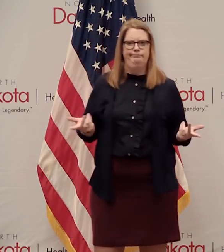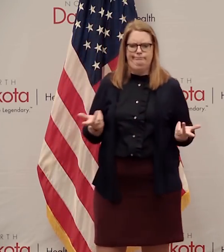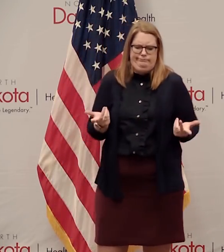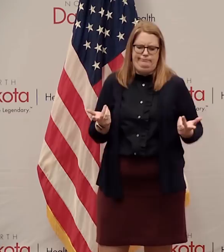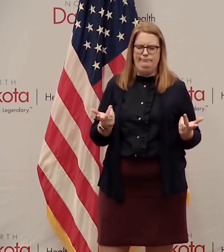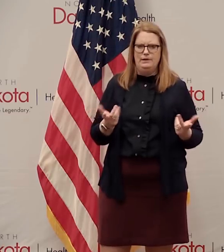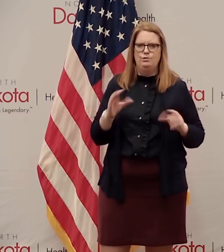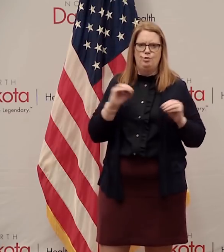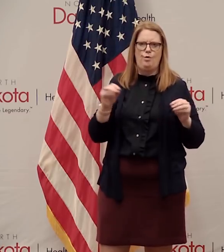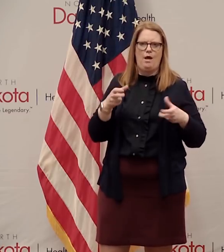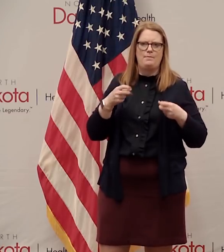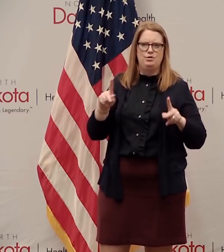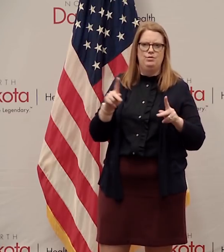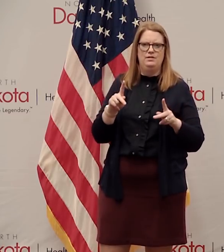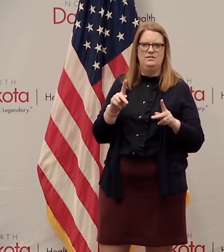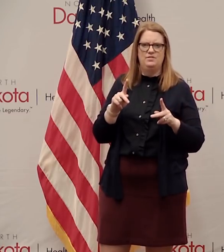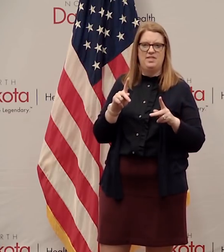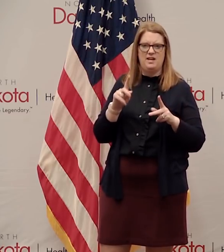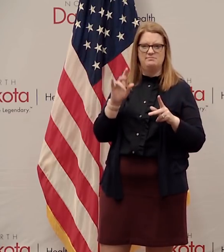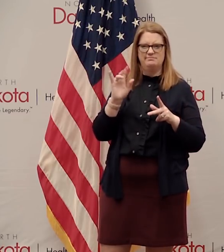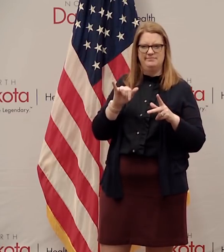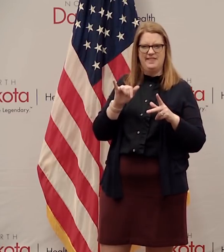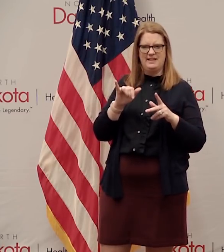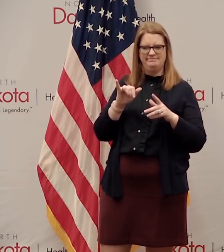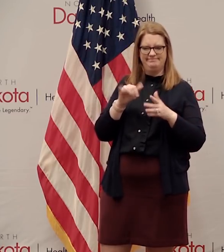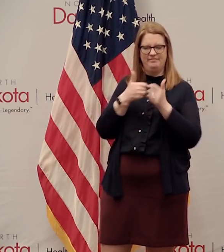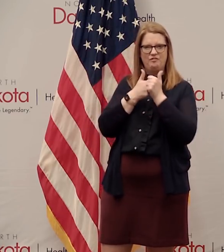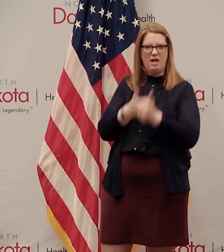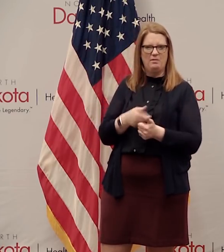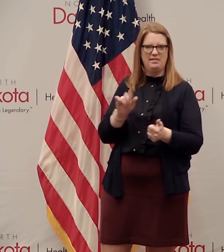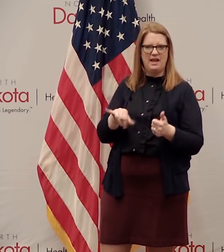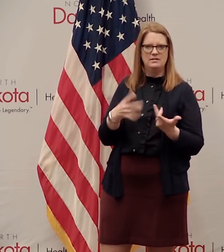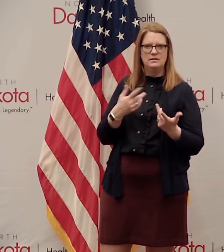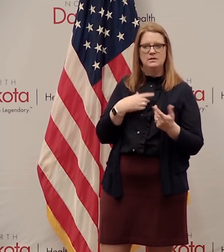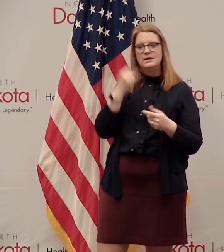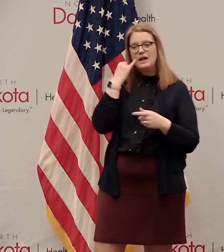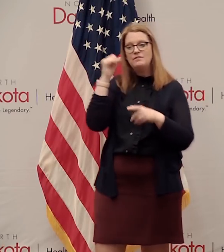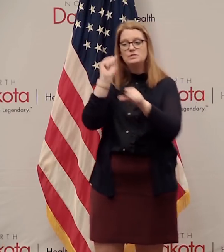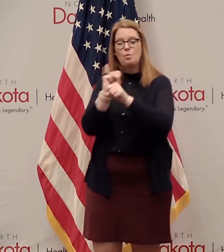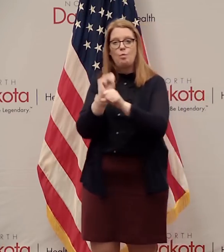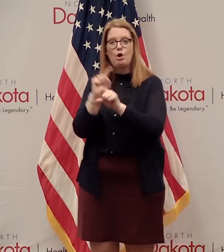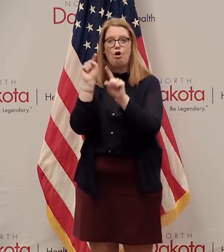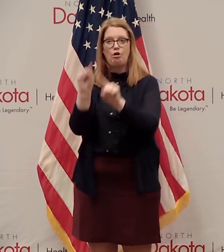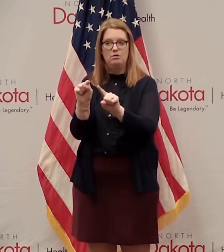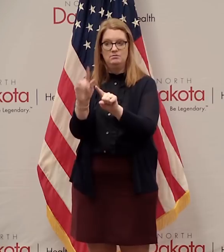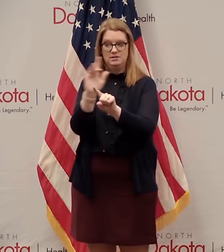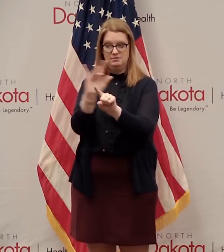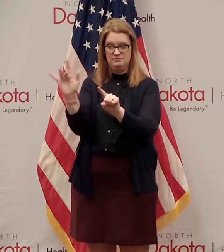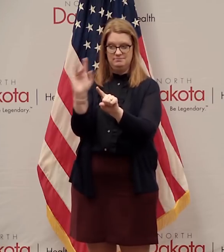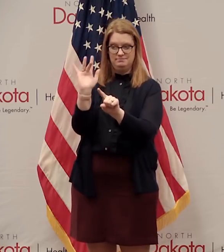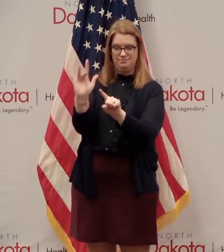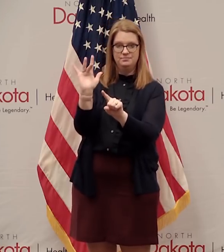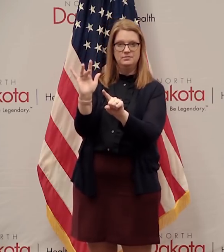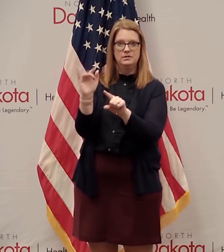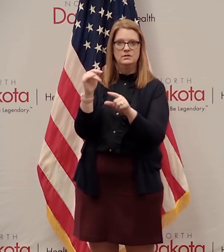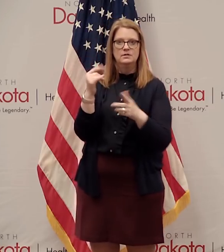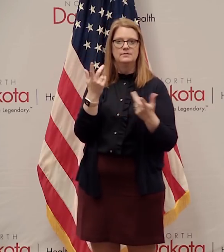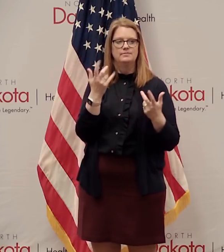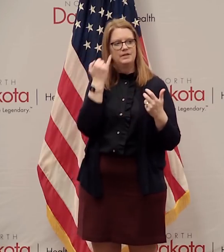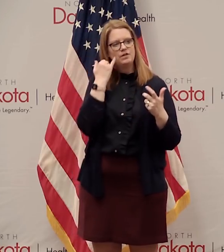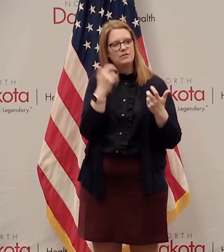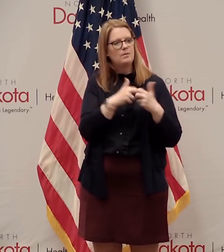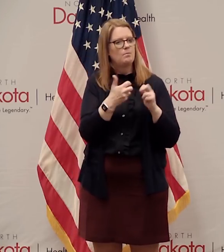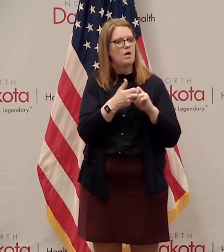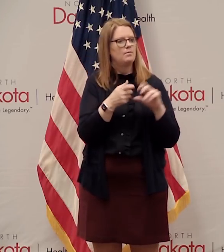for contact tracing. If it is work, where you can select that this is my place of work in there, then if you're having an issue with